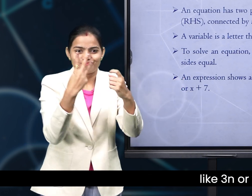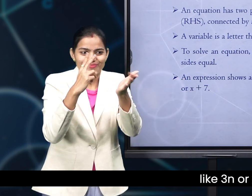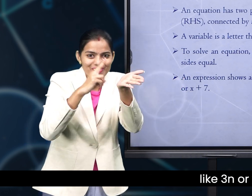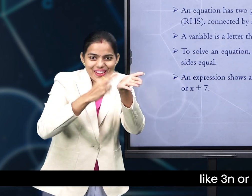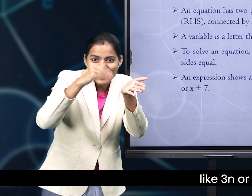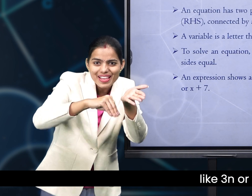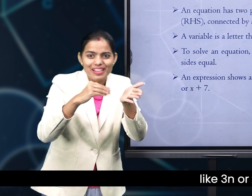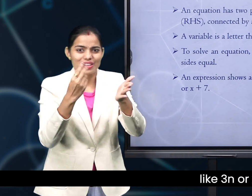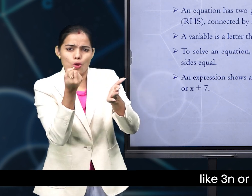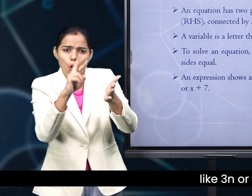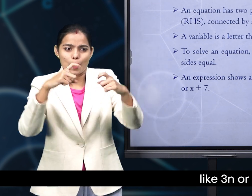x plus 7.